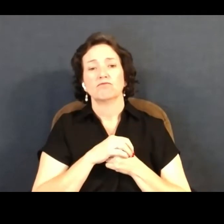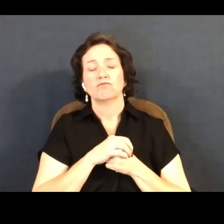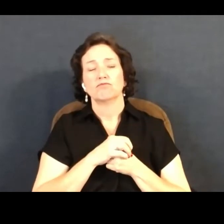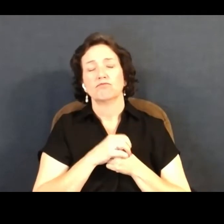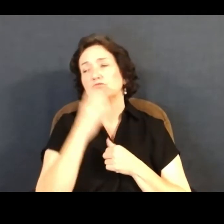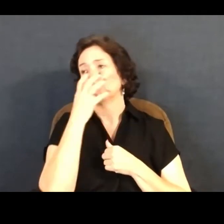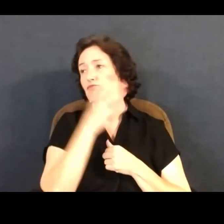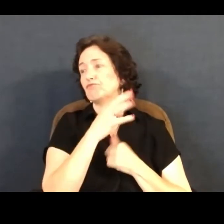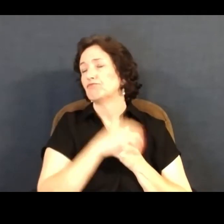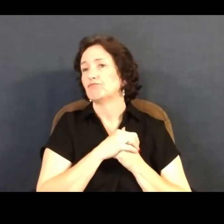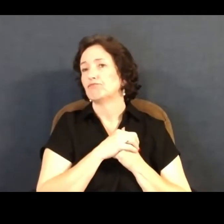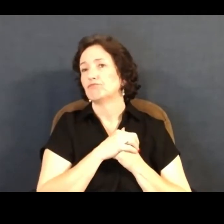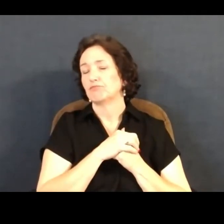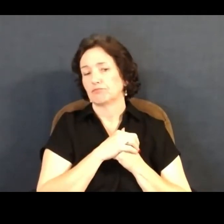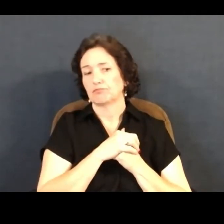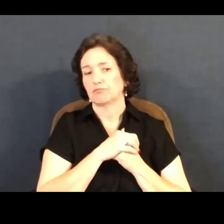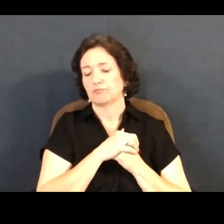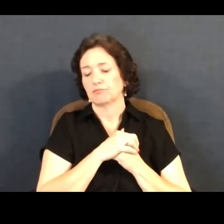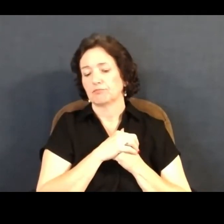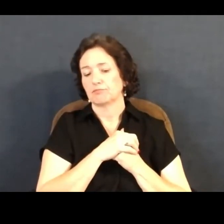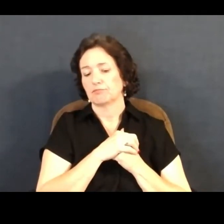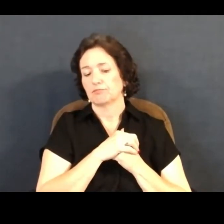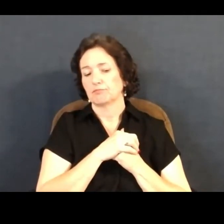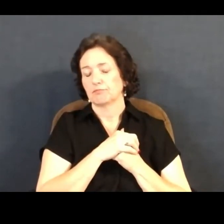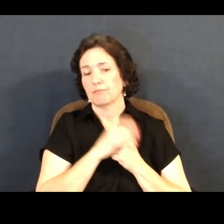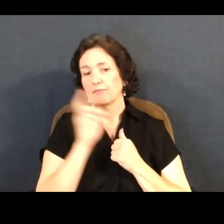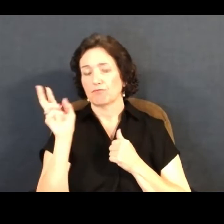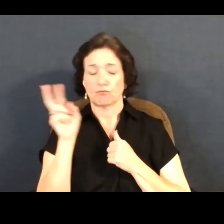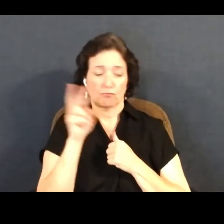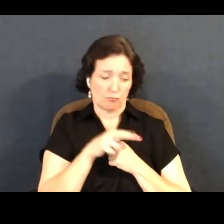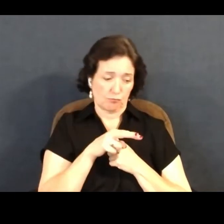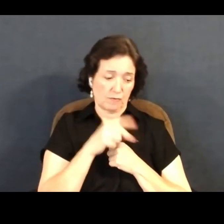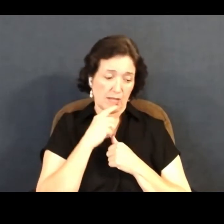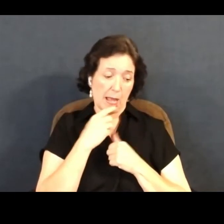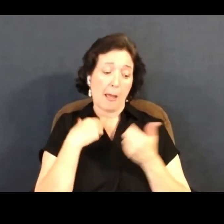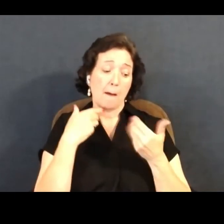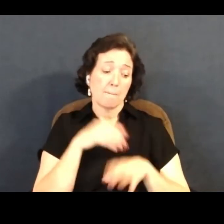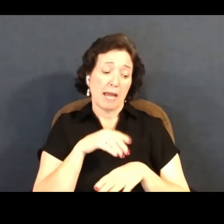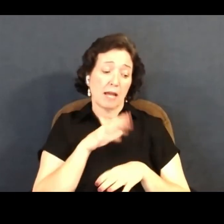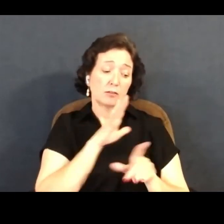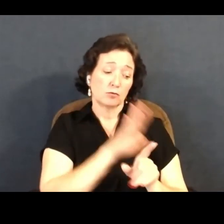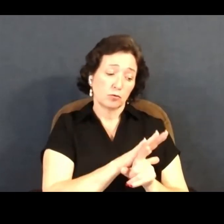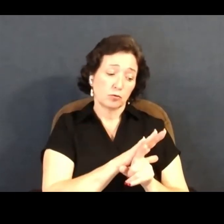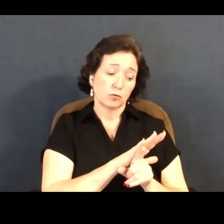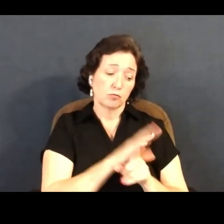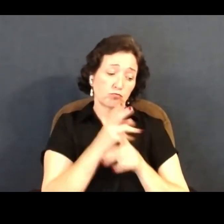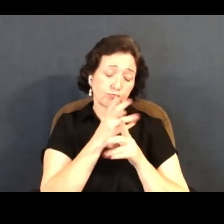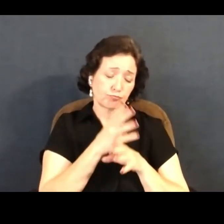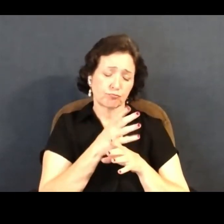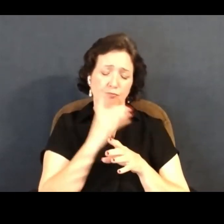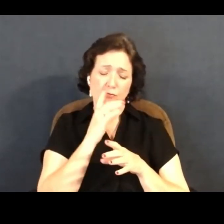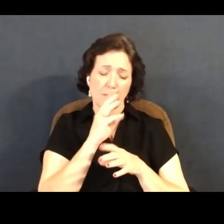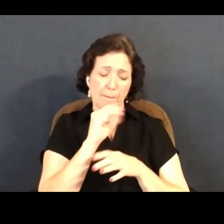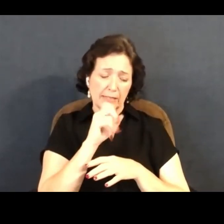saying, "I bet your mistress looks after you. I bet your mistress cares for your every